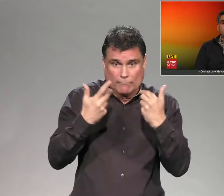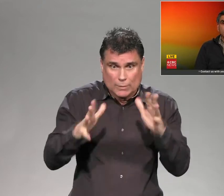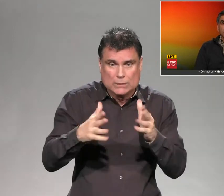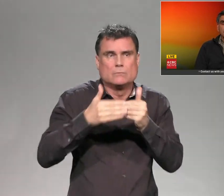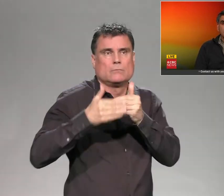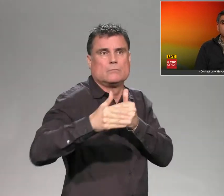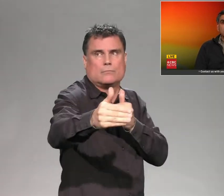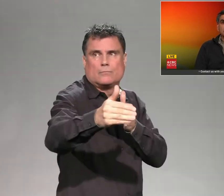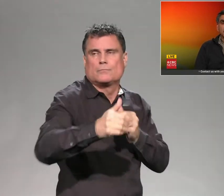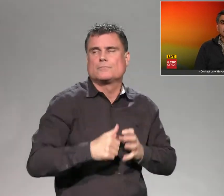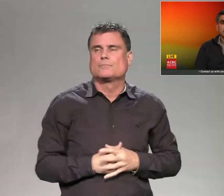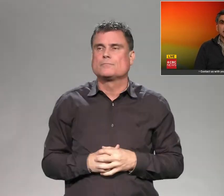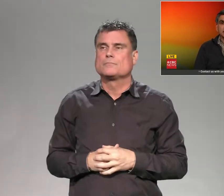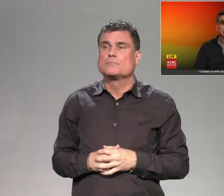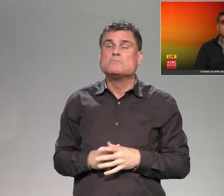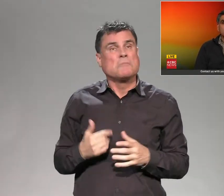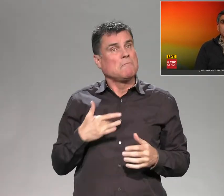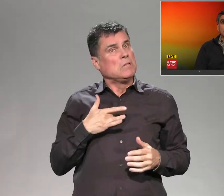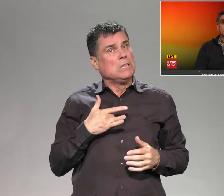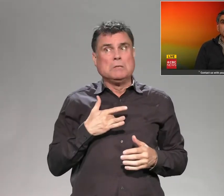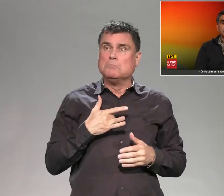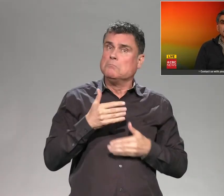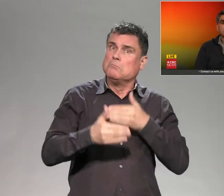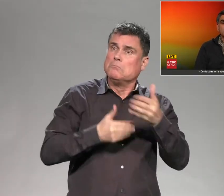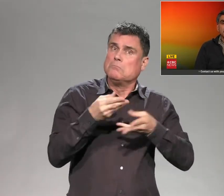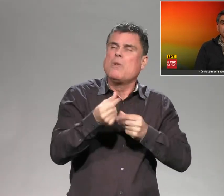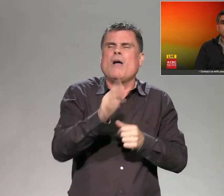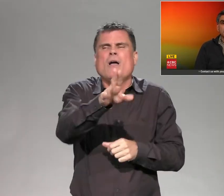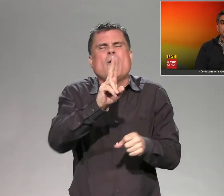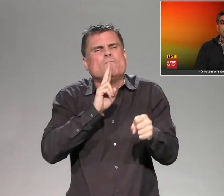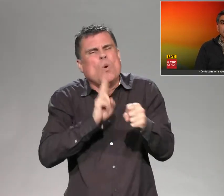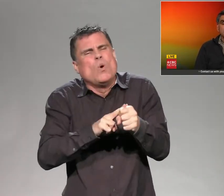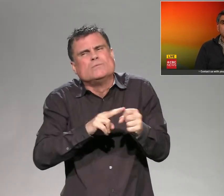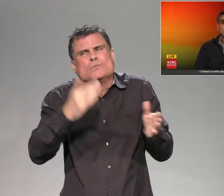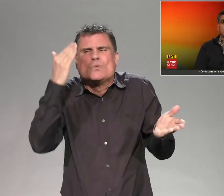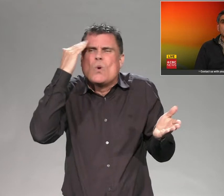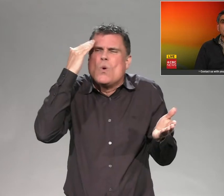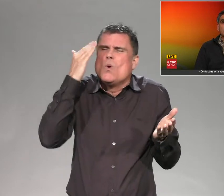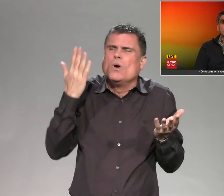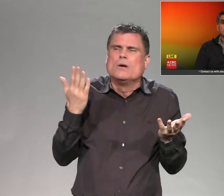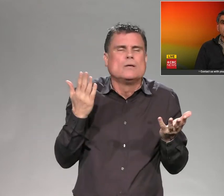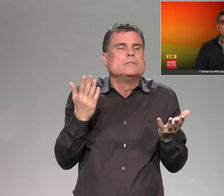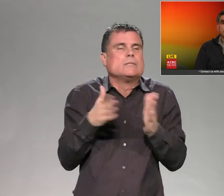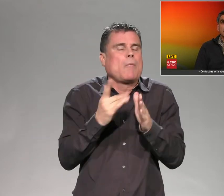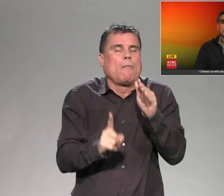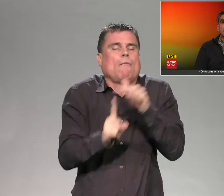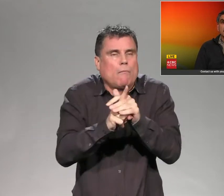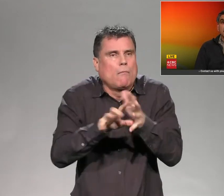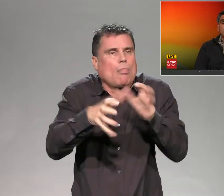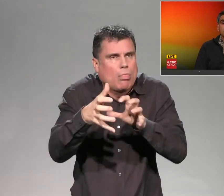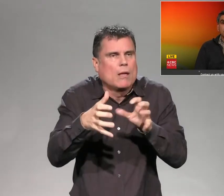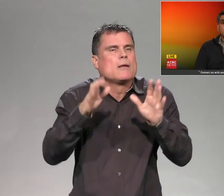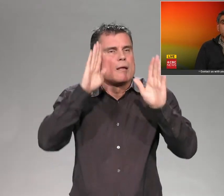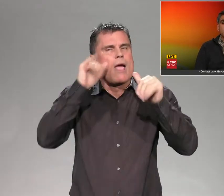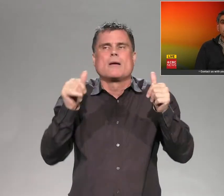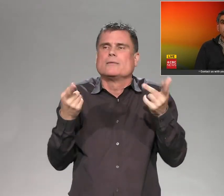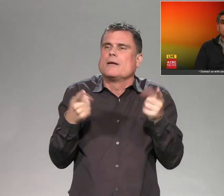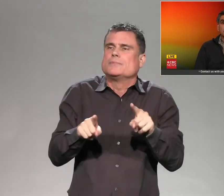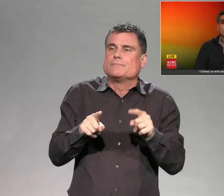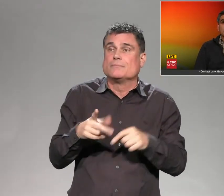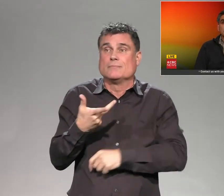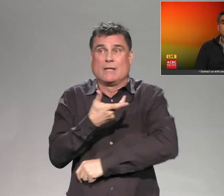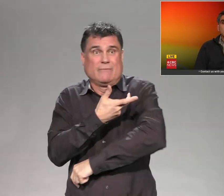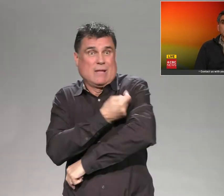already know, there is going to be uncertainty. There's going to be unexpected things that happen. There may be delays in supply. People might